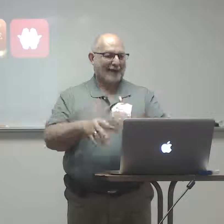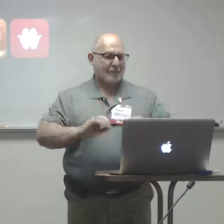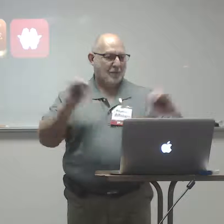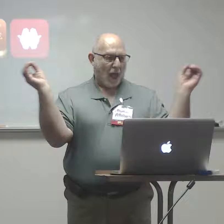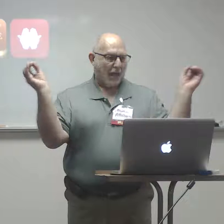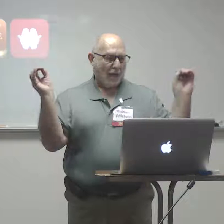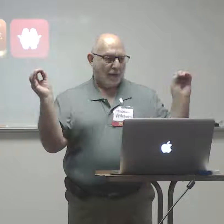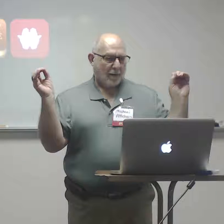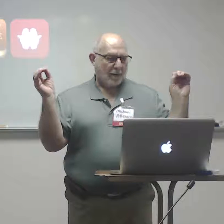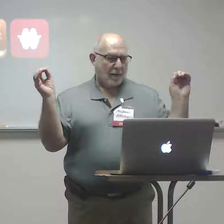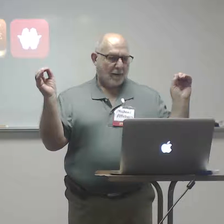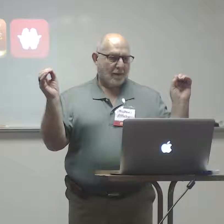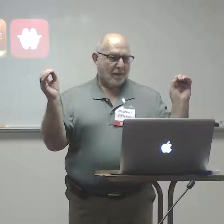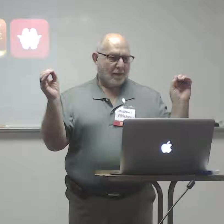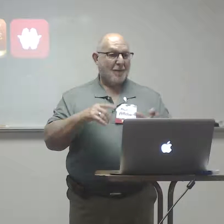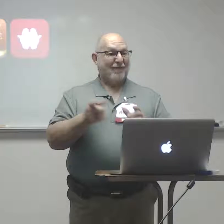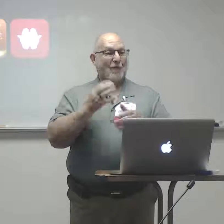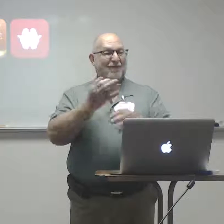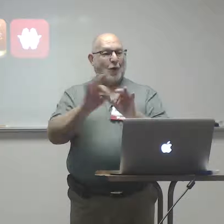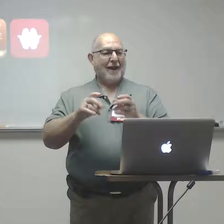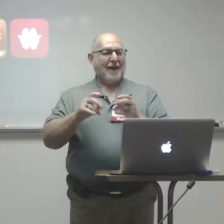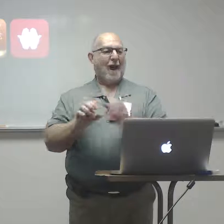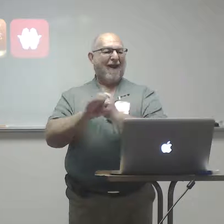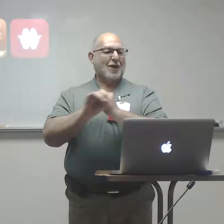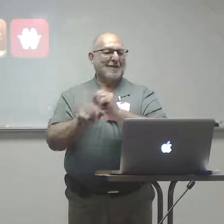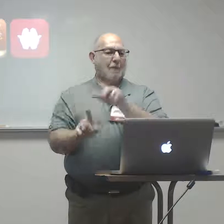advertisement. Makes it free advertisement.